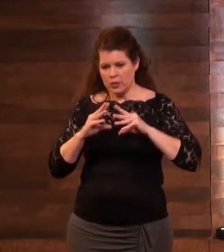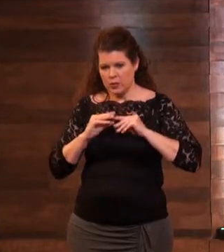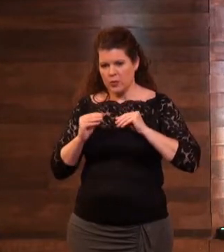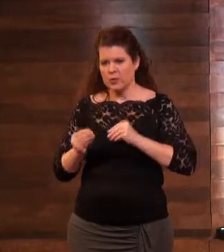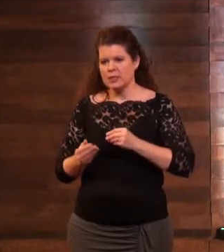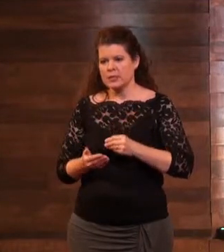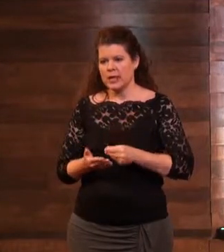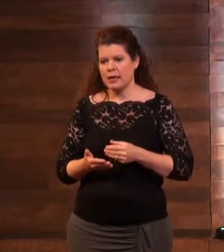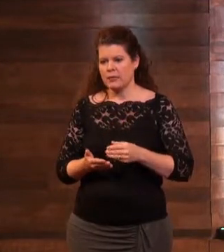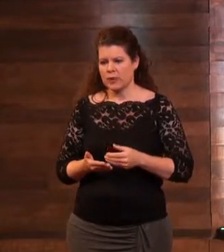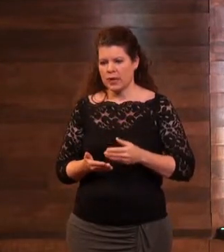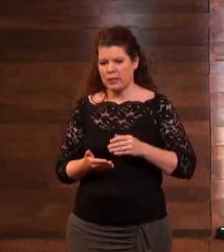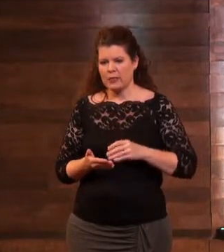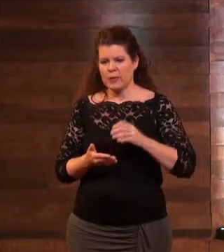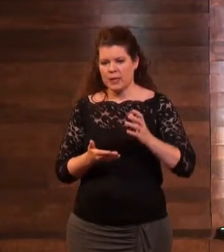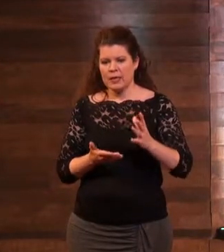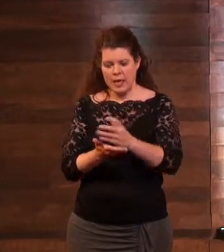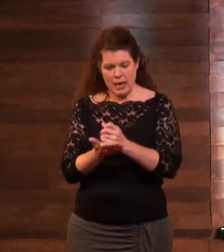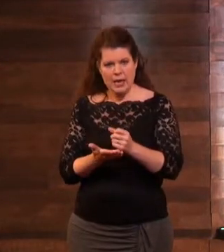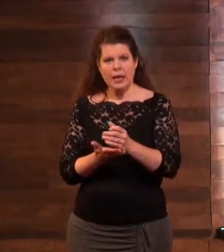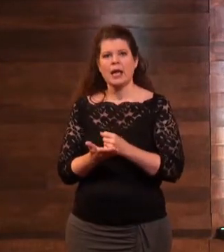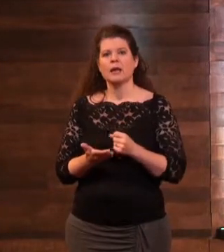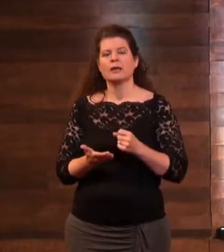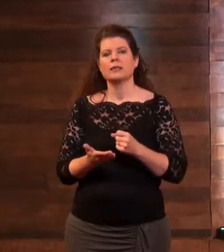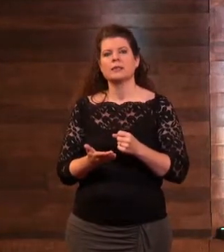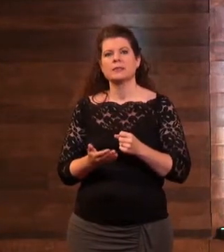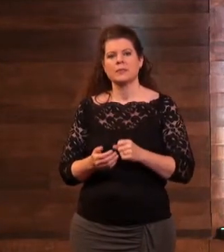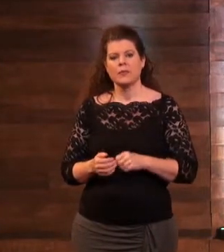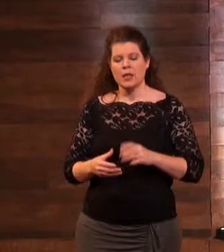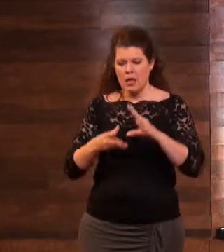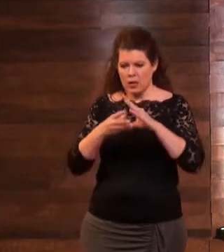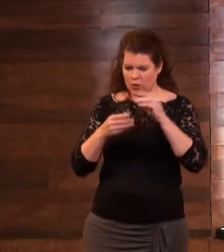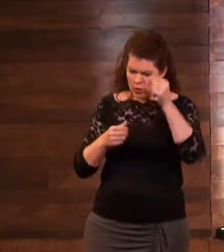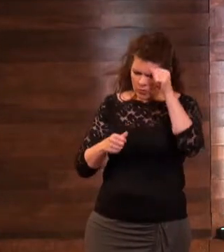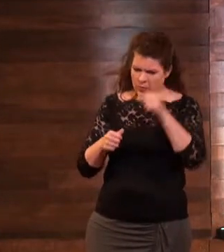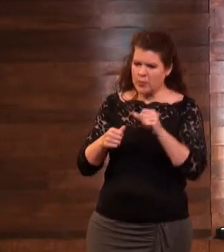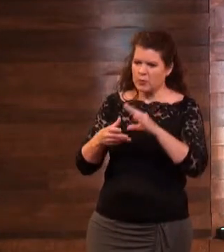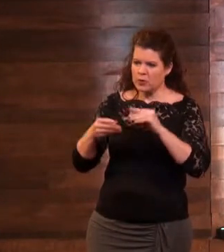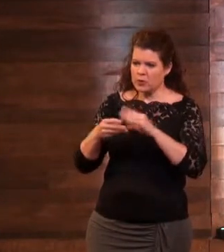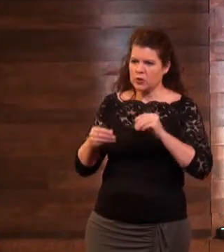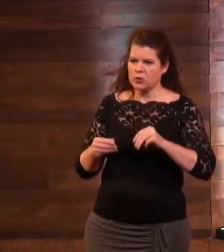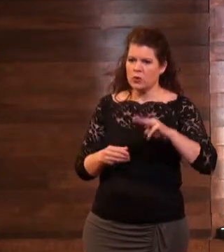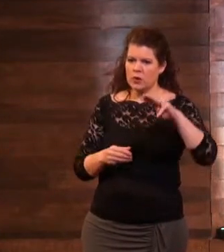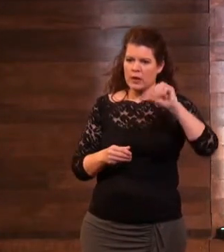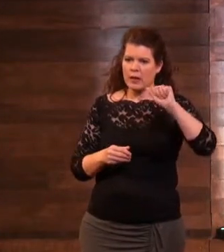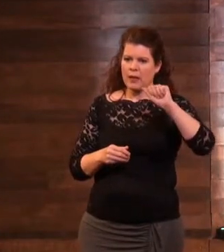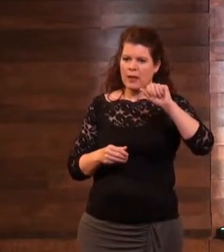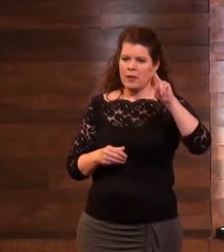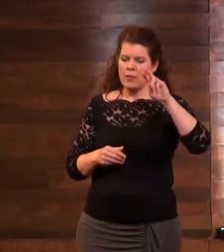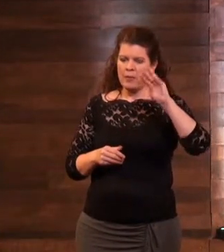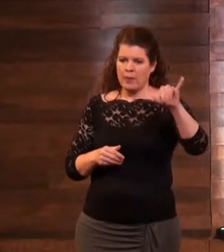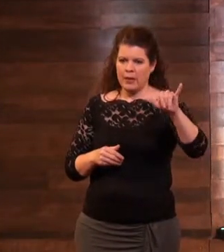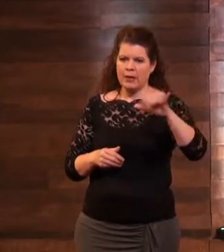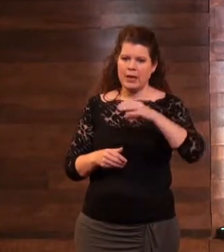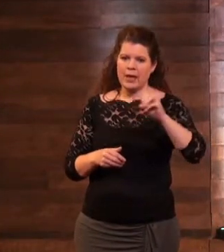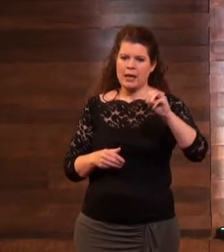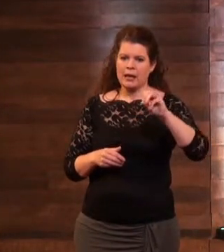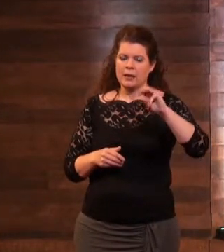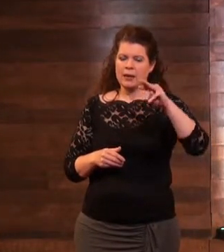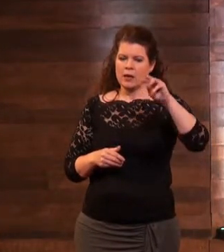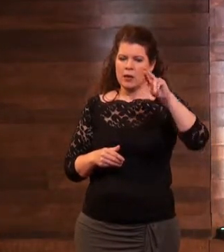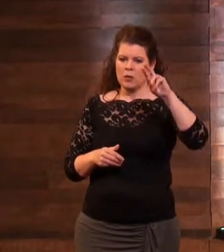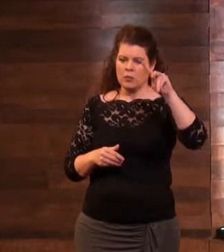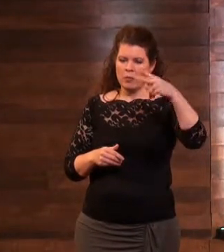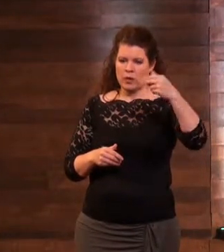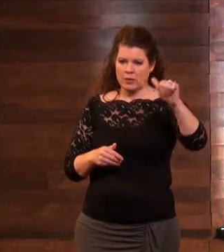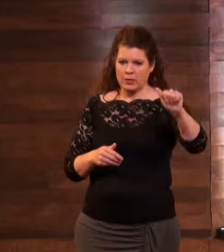when Mary and Martha invited Jesus to their home for dinner, Martha kept working, but Jesus said, Mary has made the right choice, and it will not